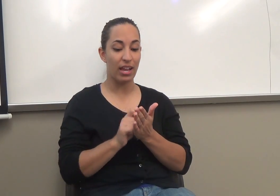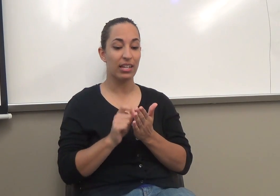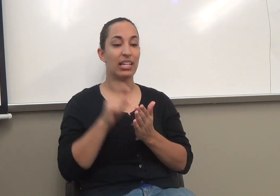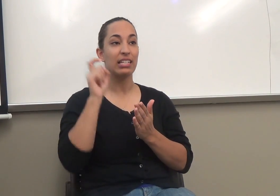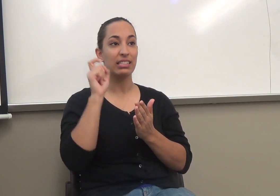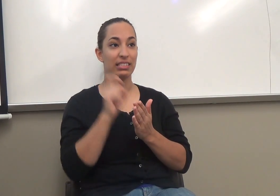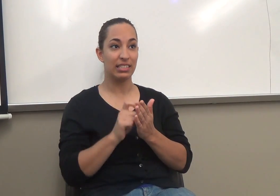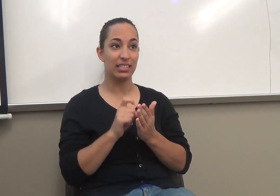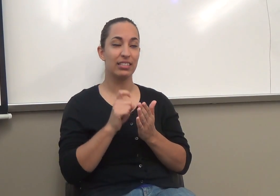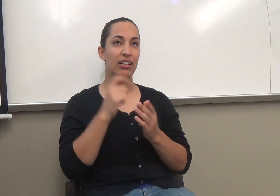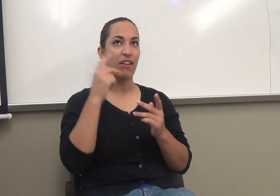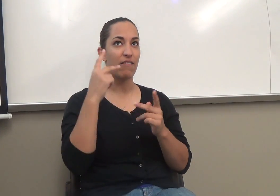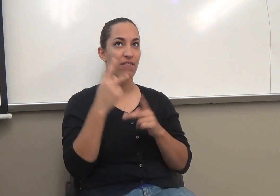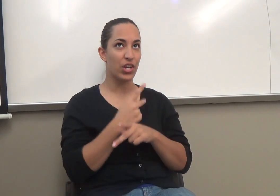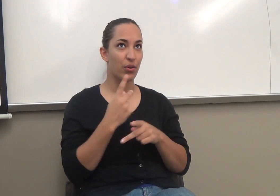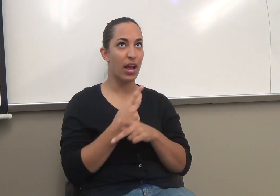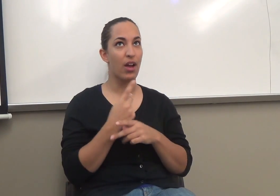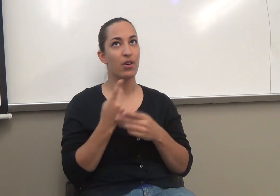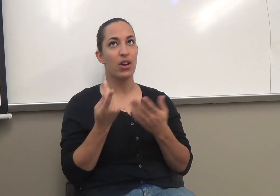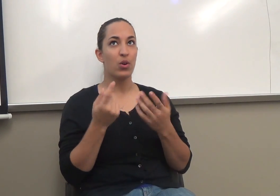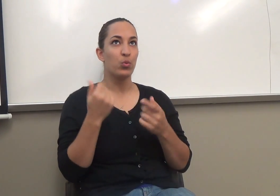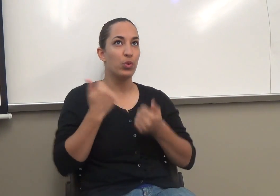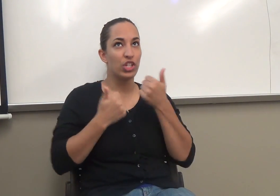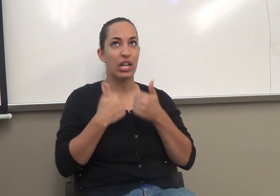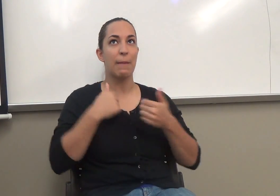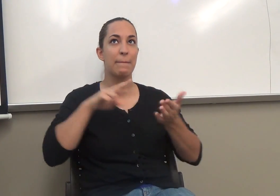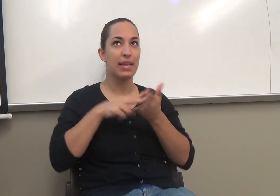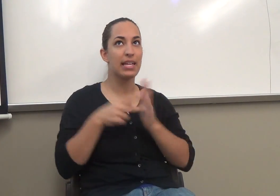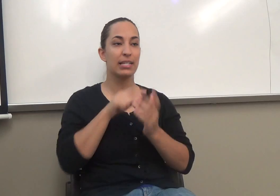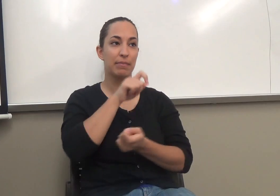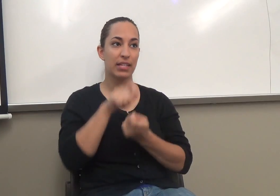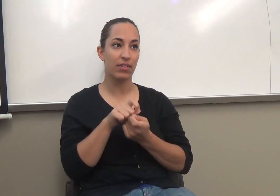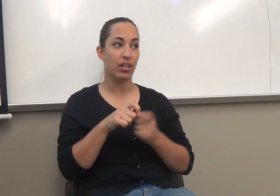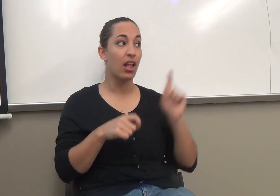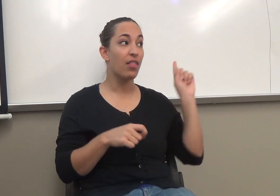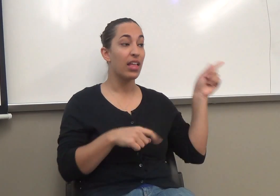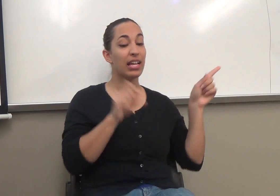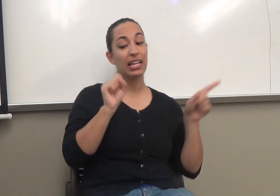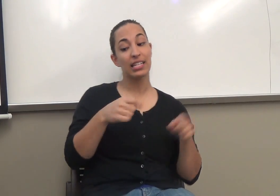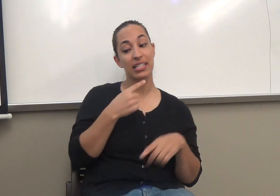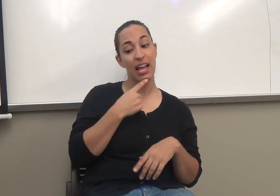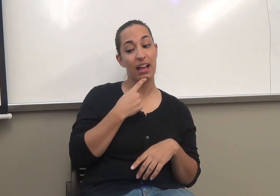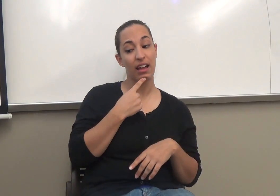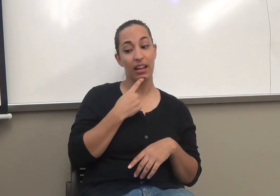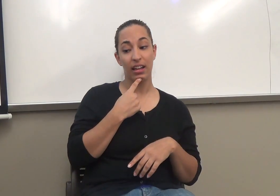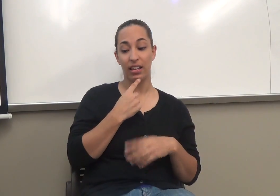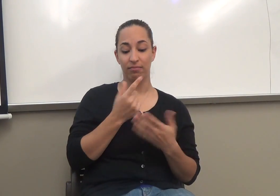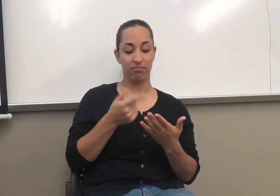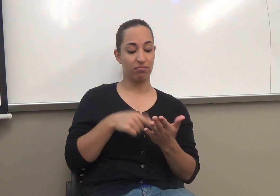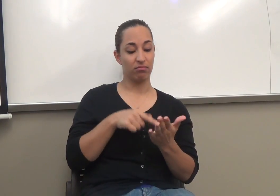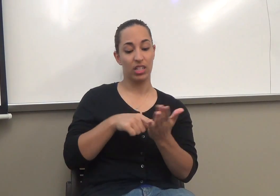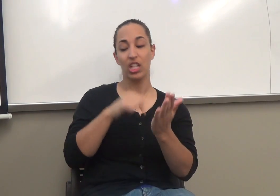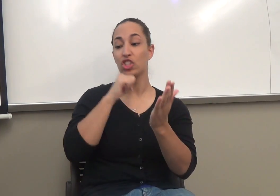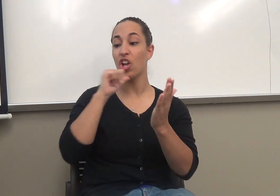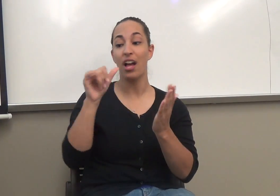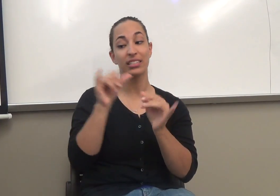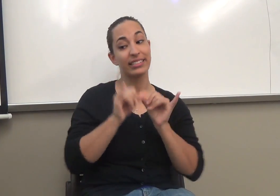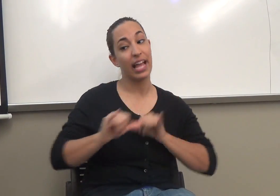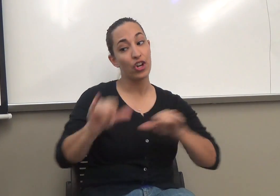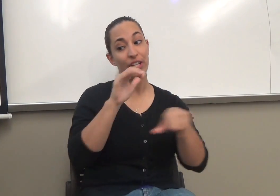going to know what that means. They can flag this as standard English, but you need to say, what do you mean here? okay? So can you guess